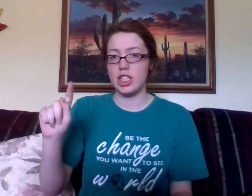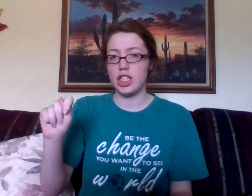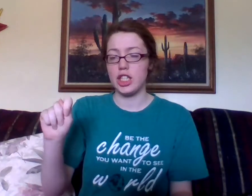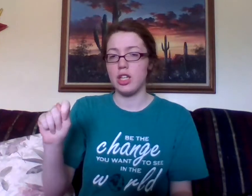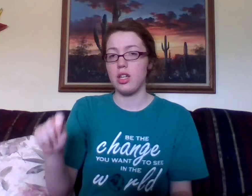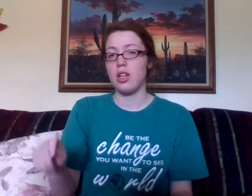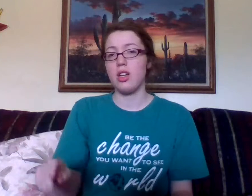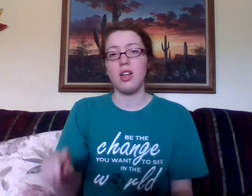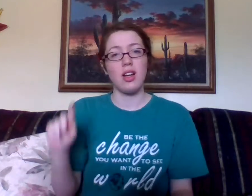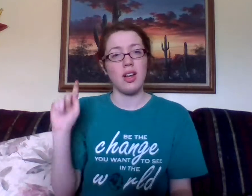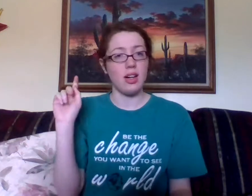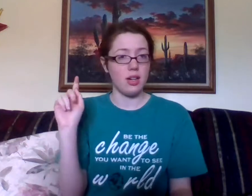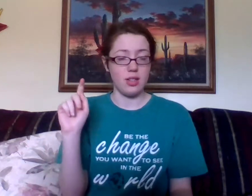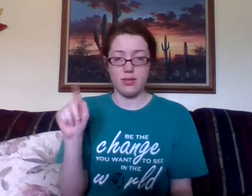discriminate